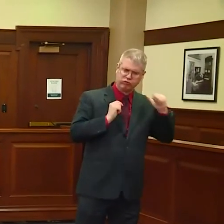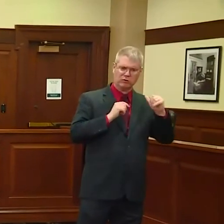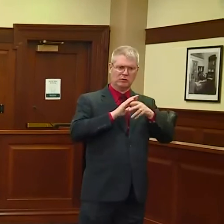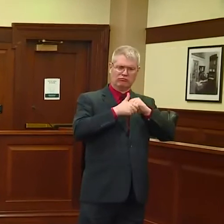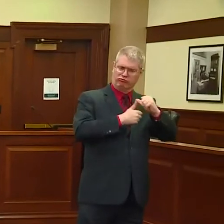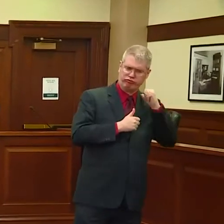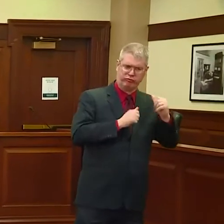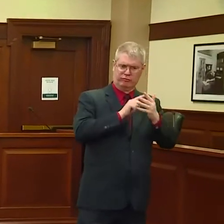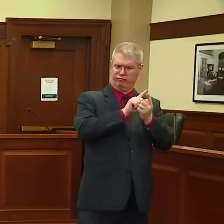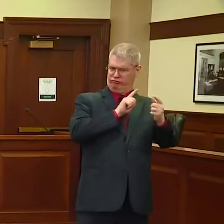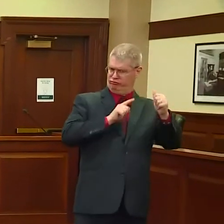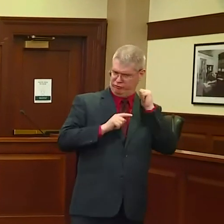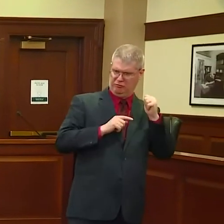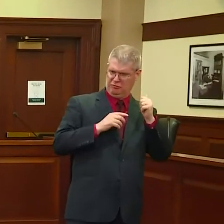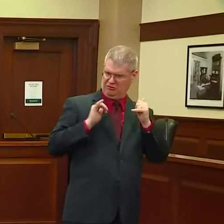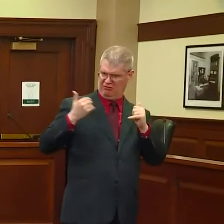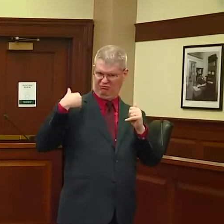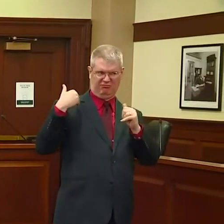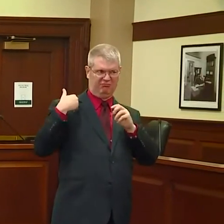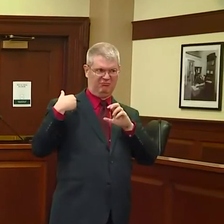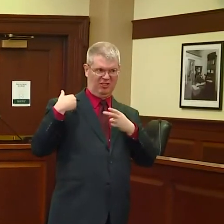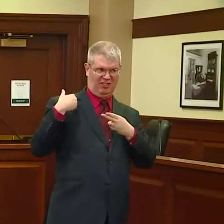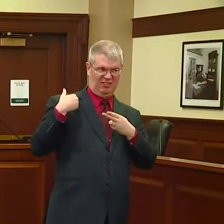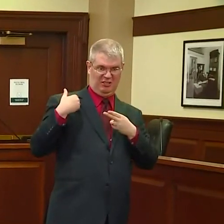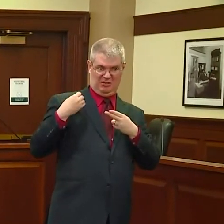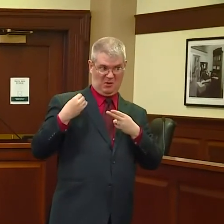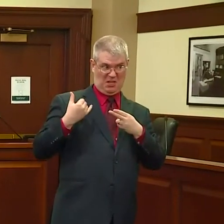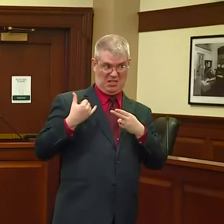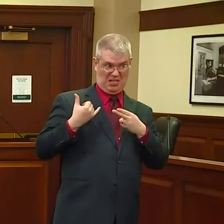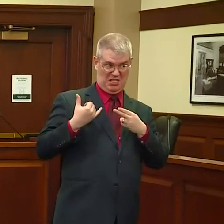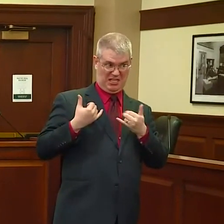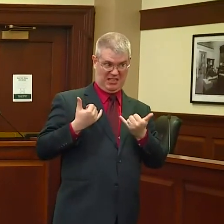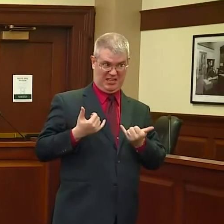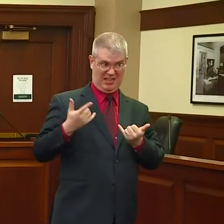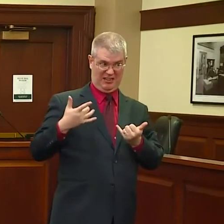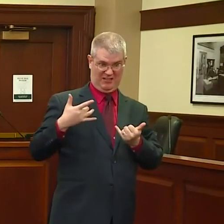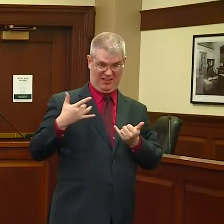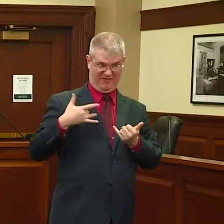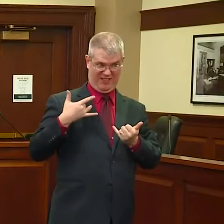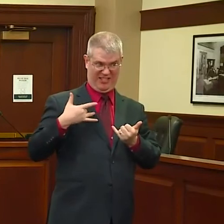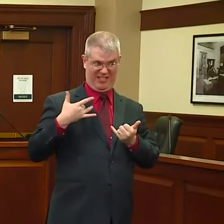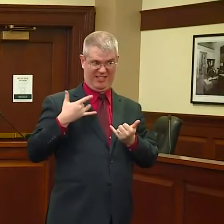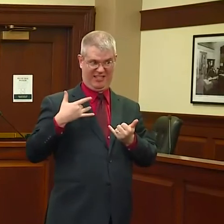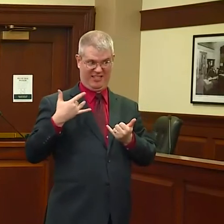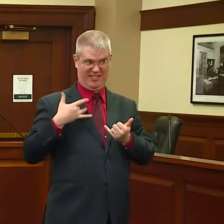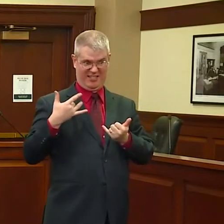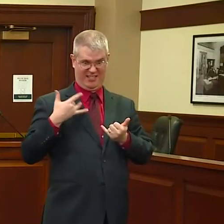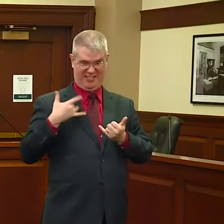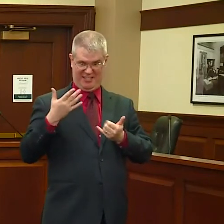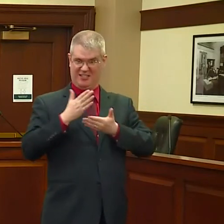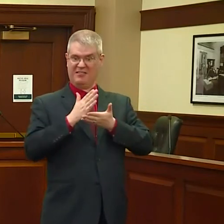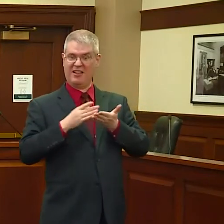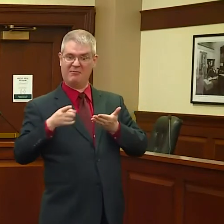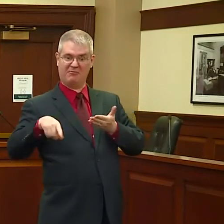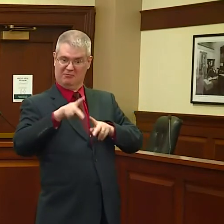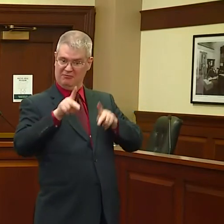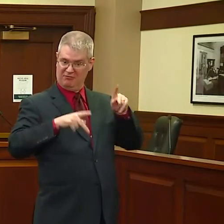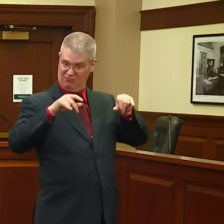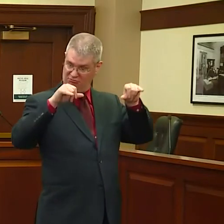certain areas among certain groups. But it has elevated the need for myself,